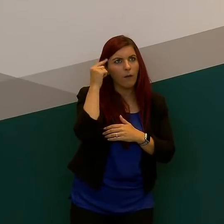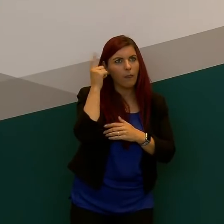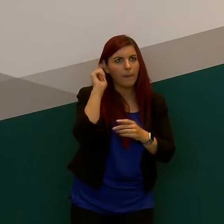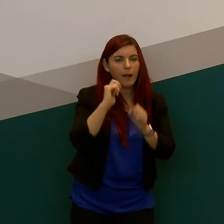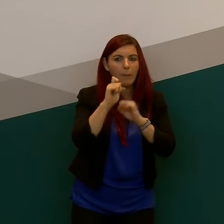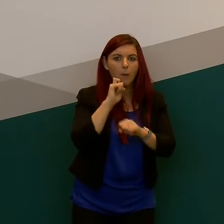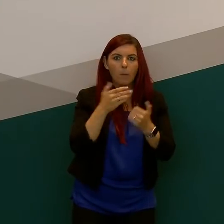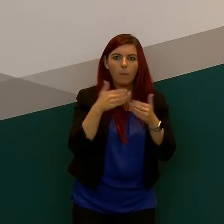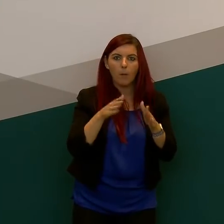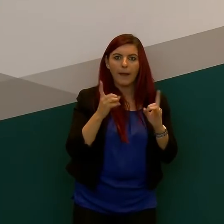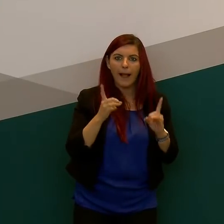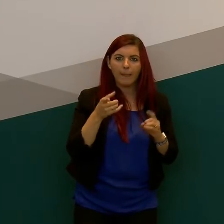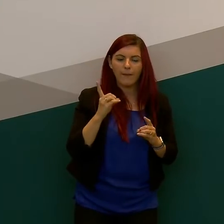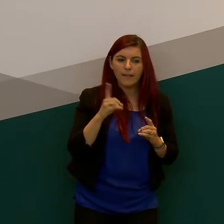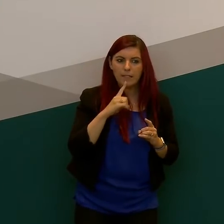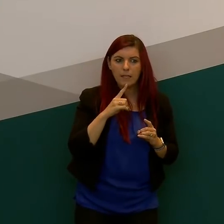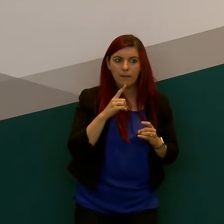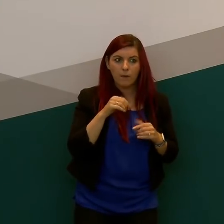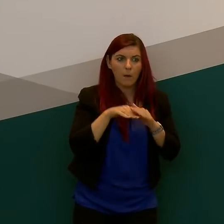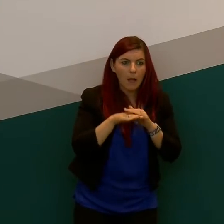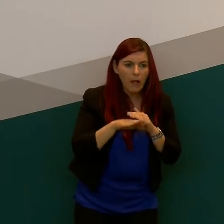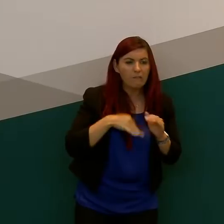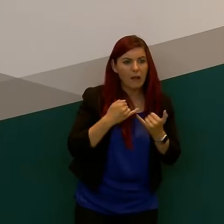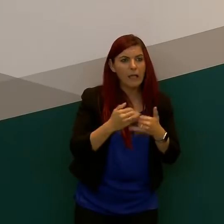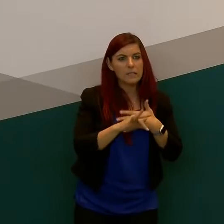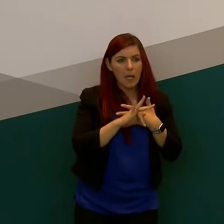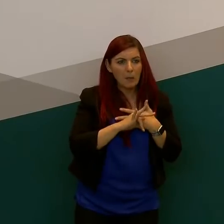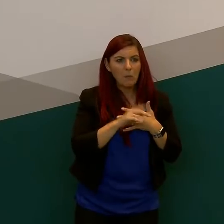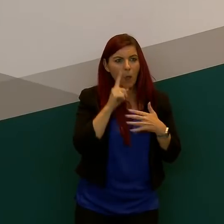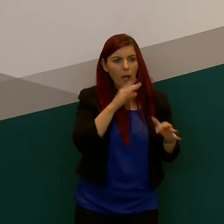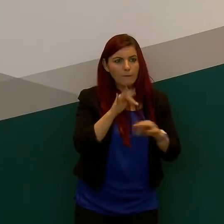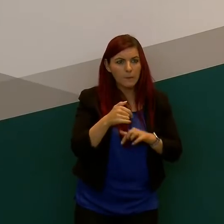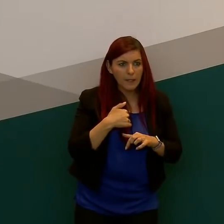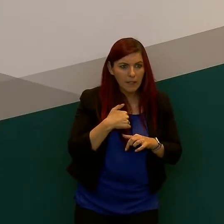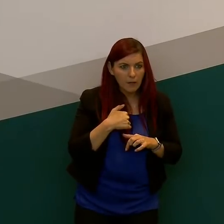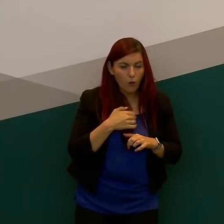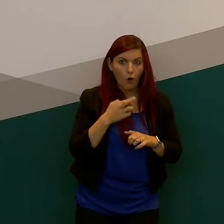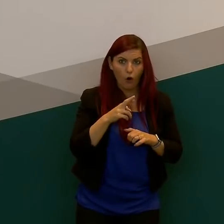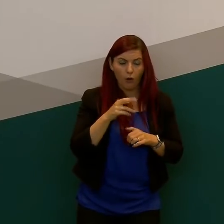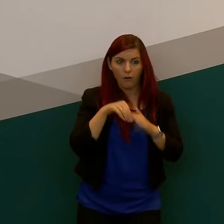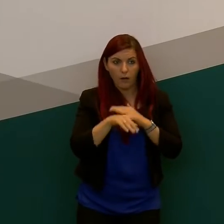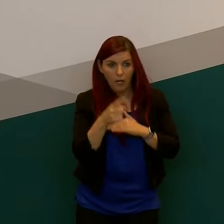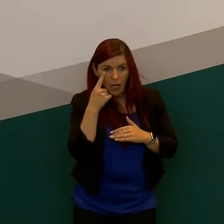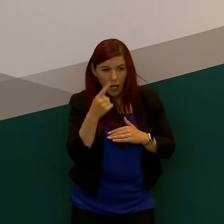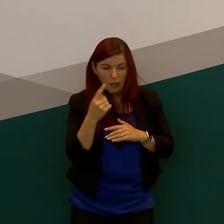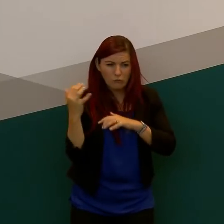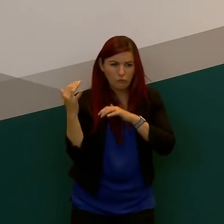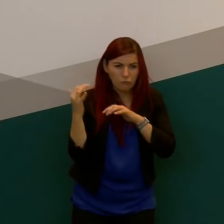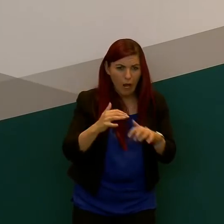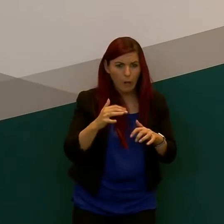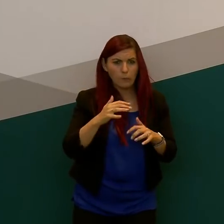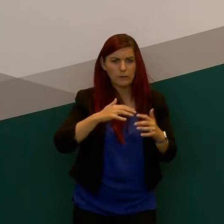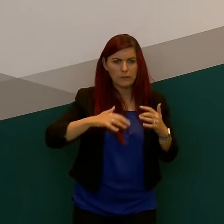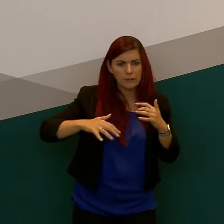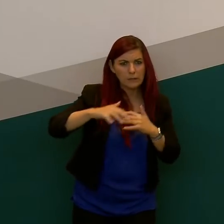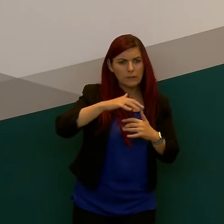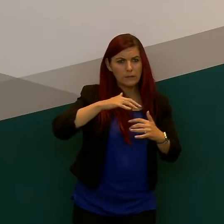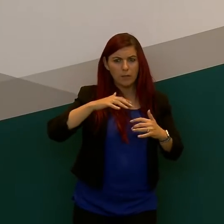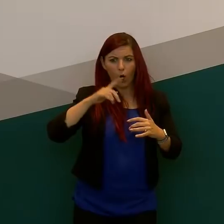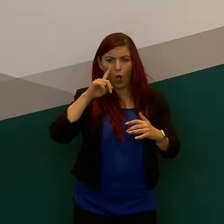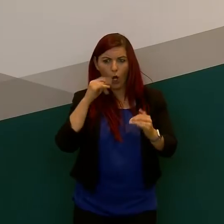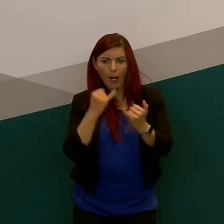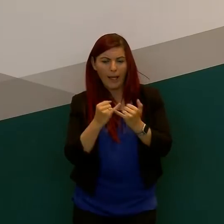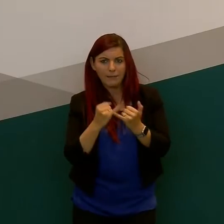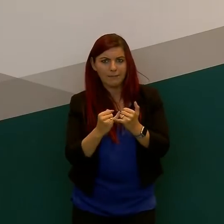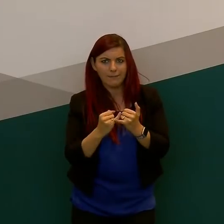okay for me to go in, this feels safe, I'm going to be looked after, versus you put your head in the door, this looks like a crowded environment, it doesn't look like the example that